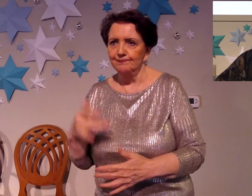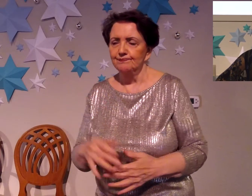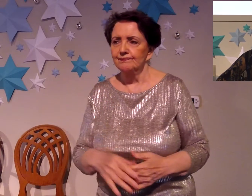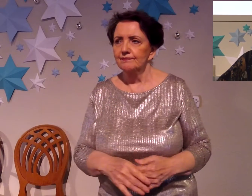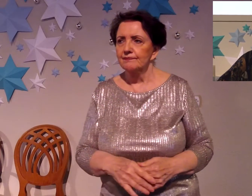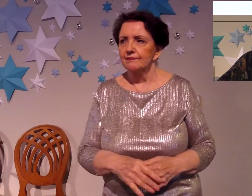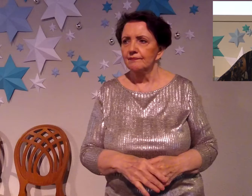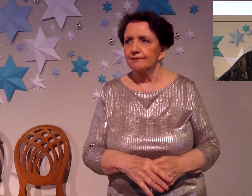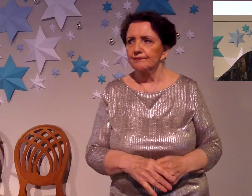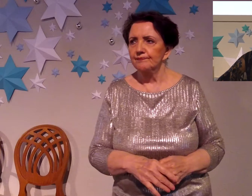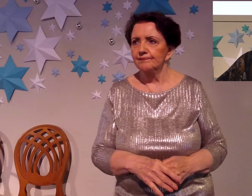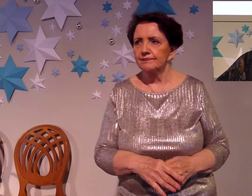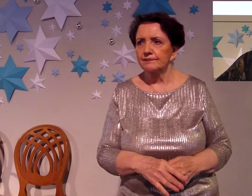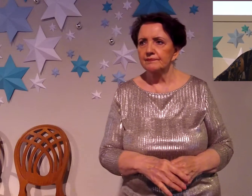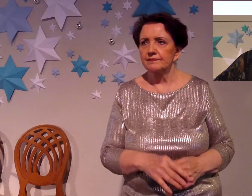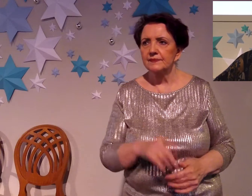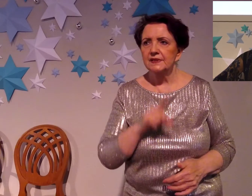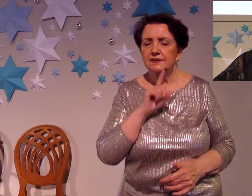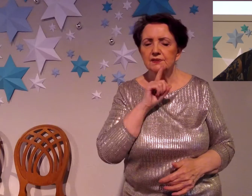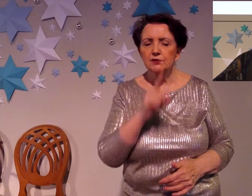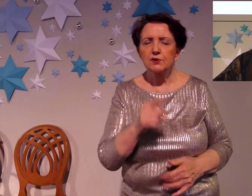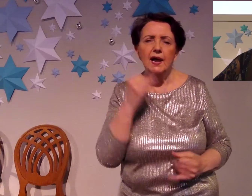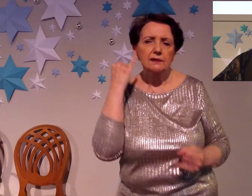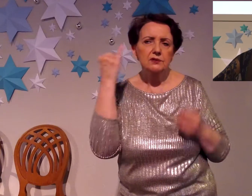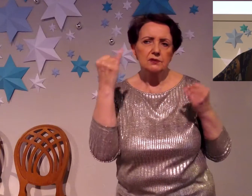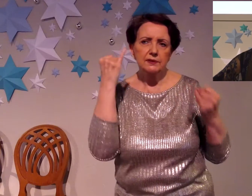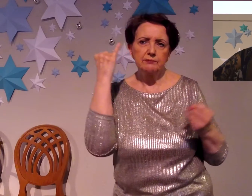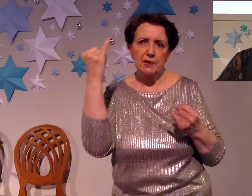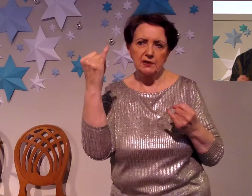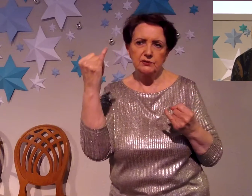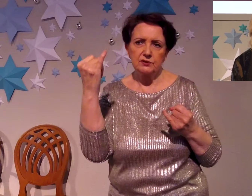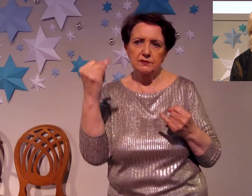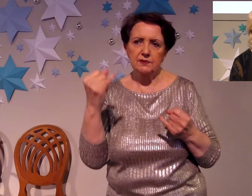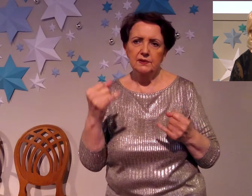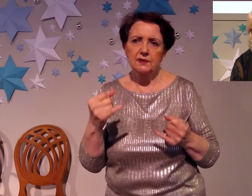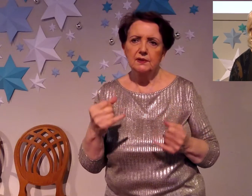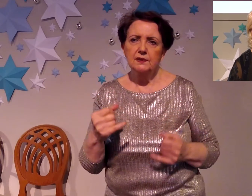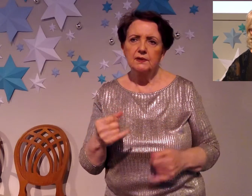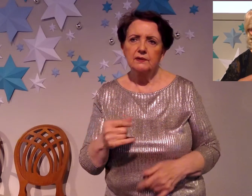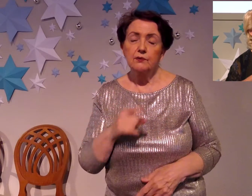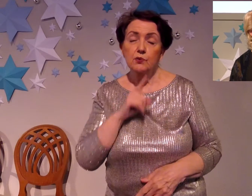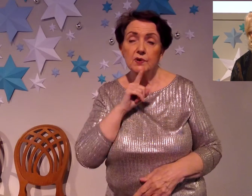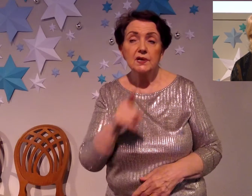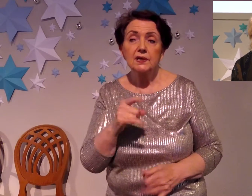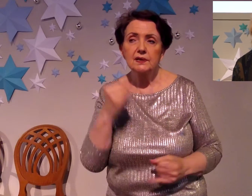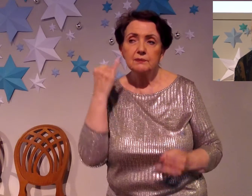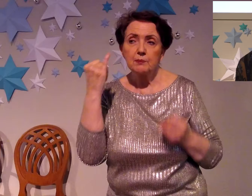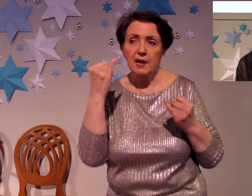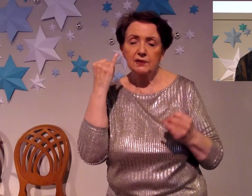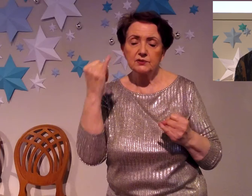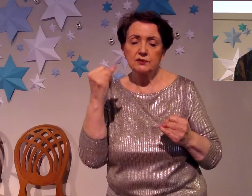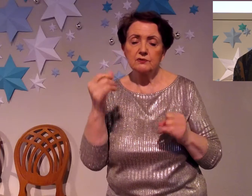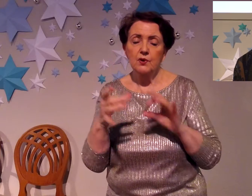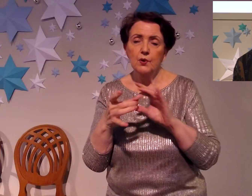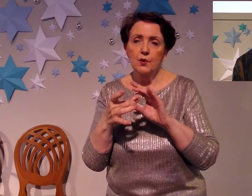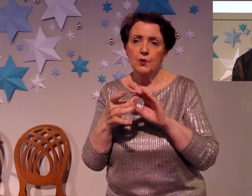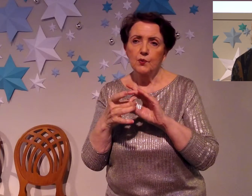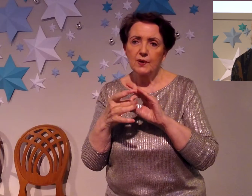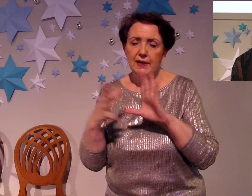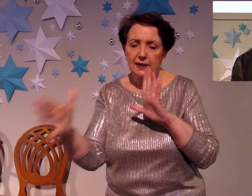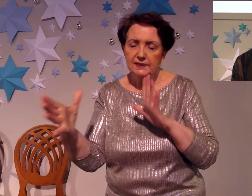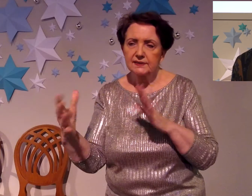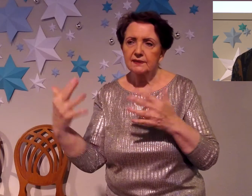And so to actually imagine, literally imagine releasing